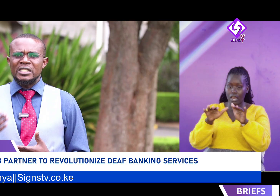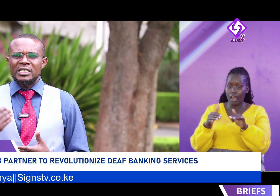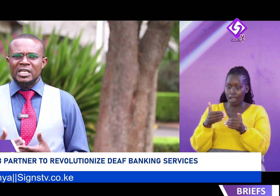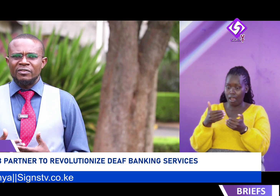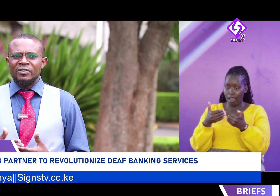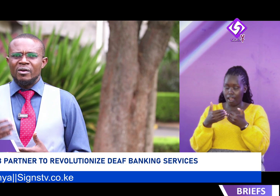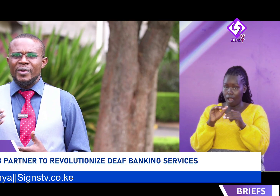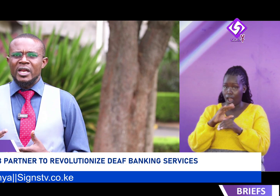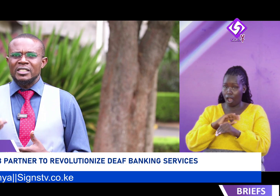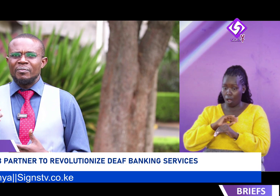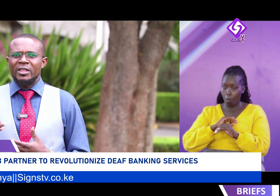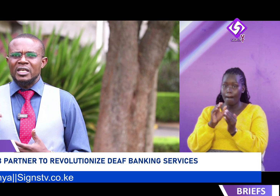the staff been something that is